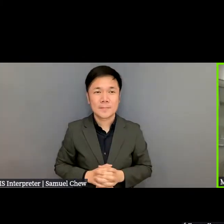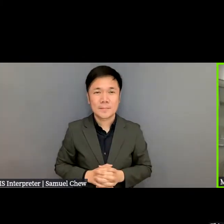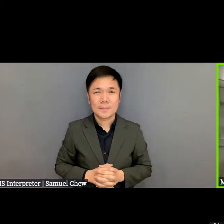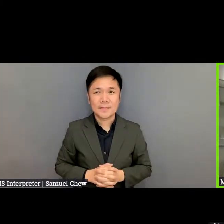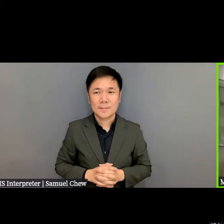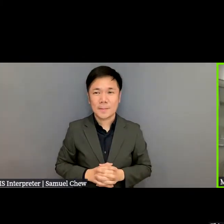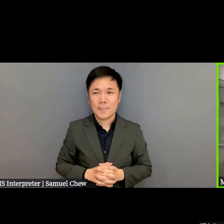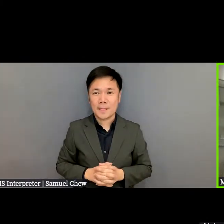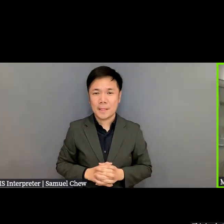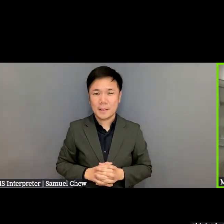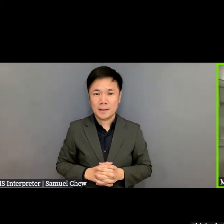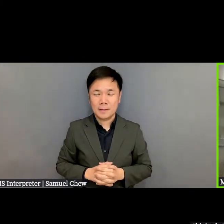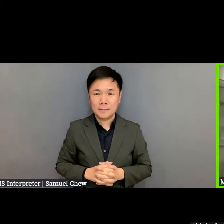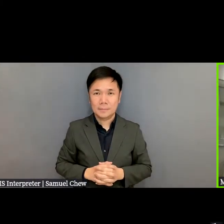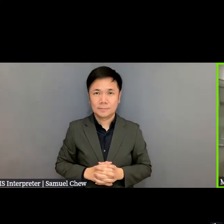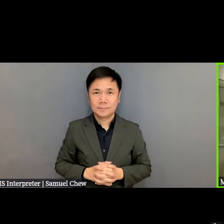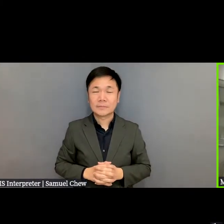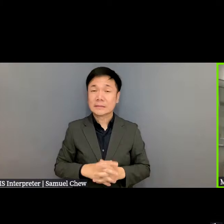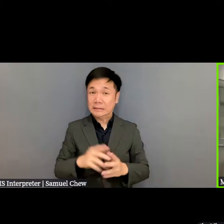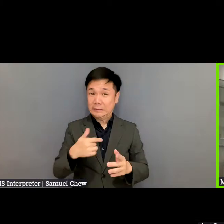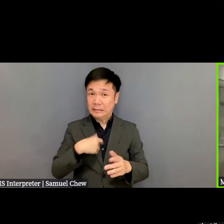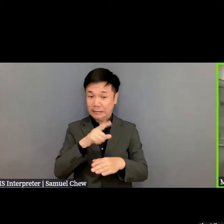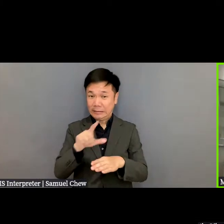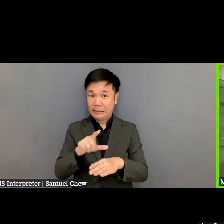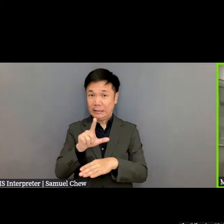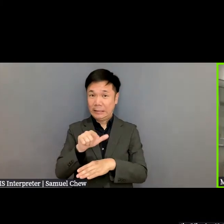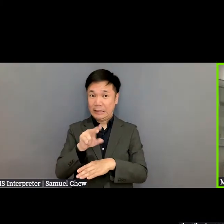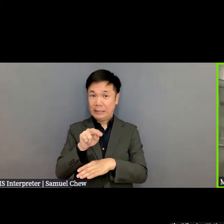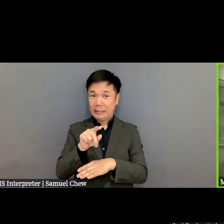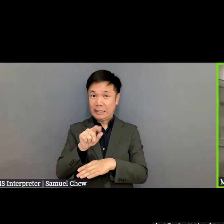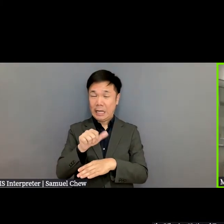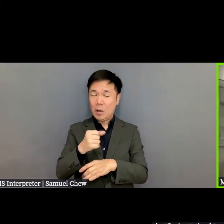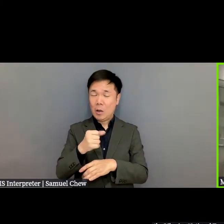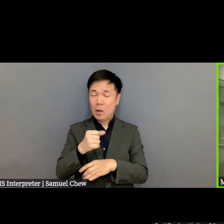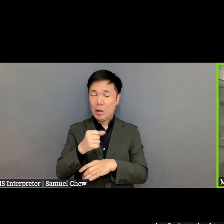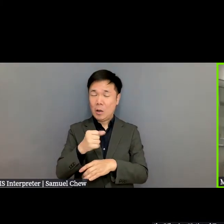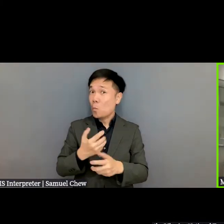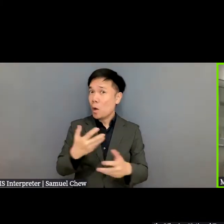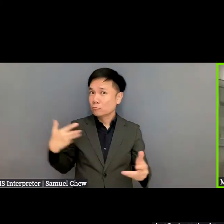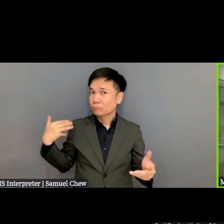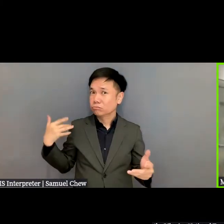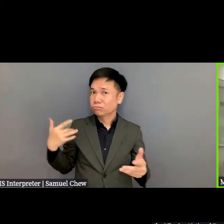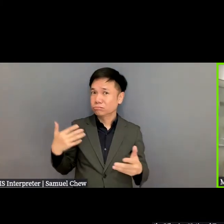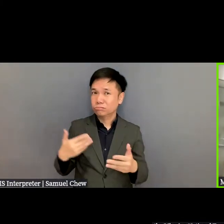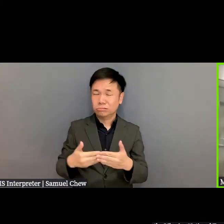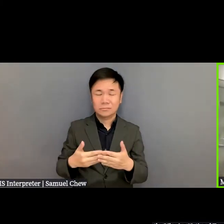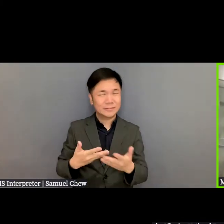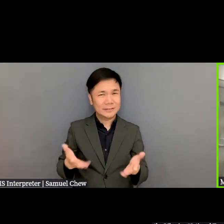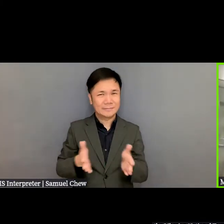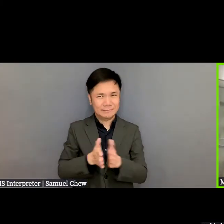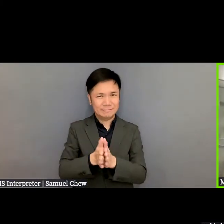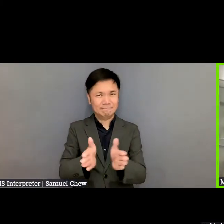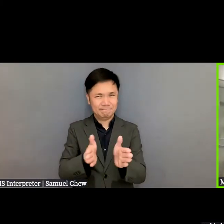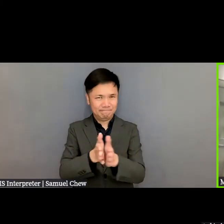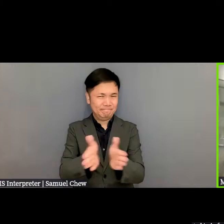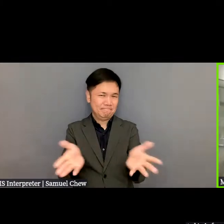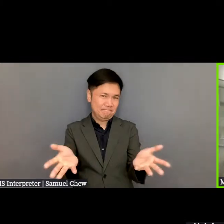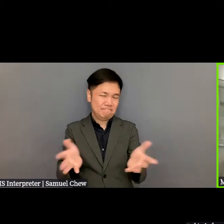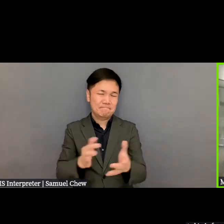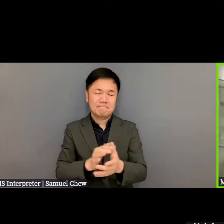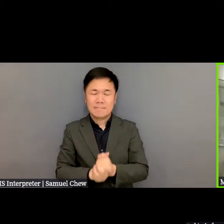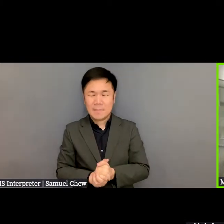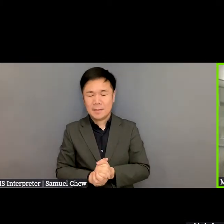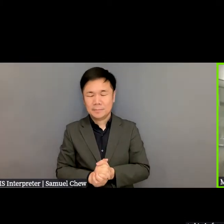we as the Liberia National Tourism Association did to kind of ensure that